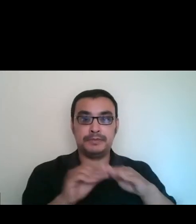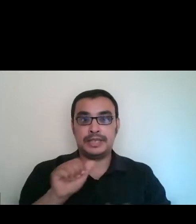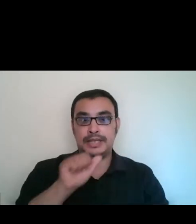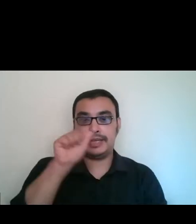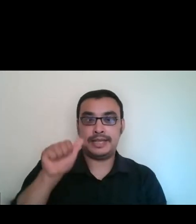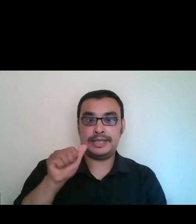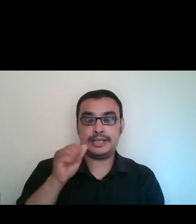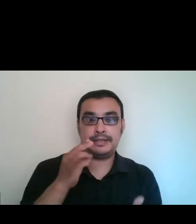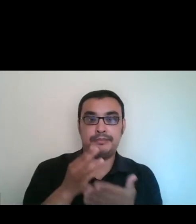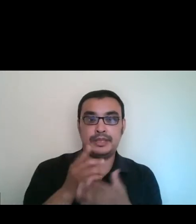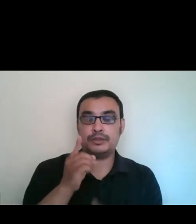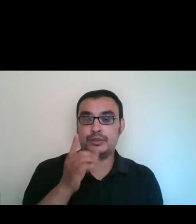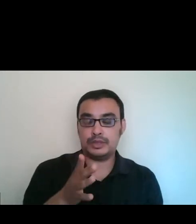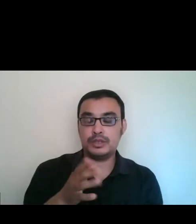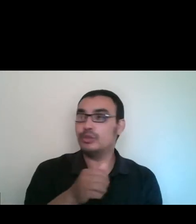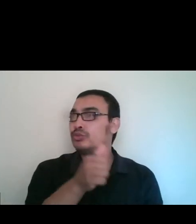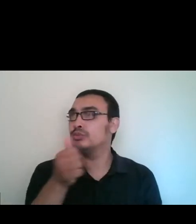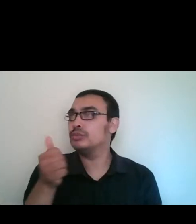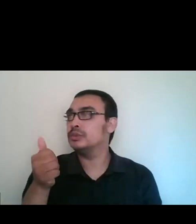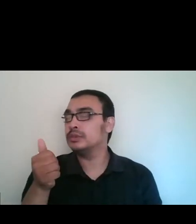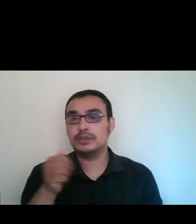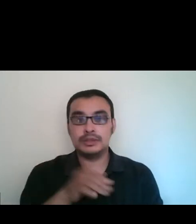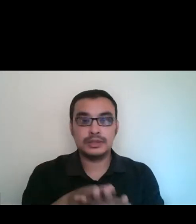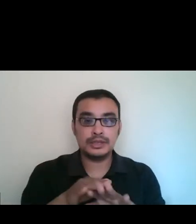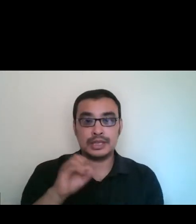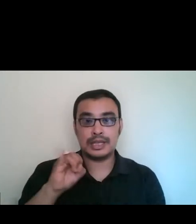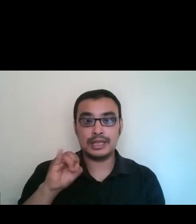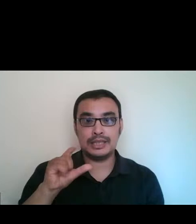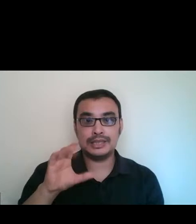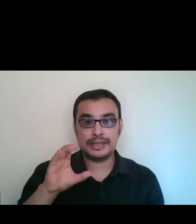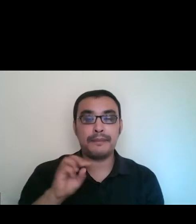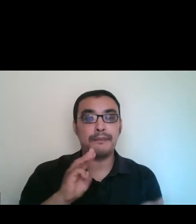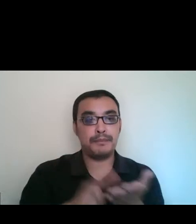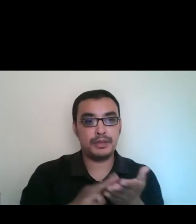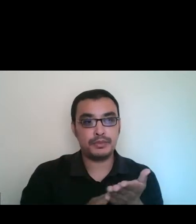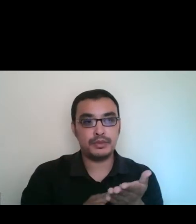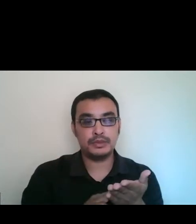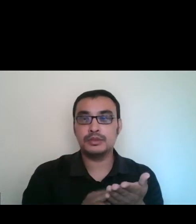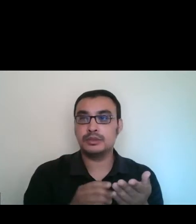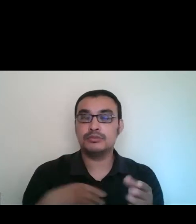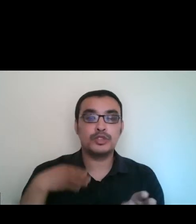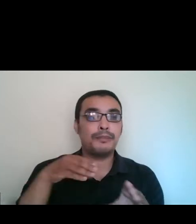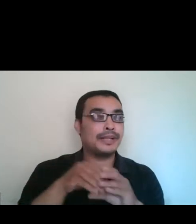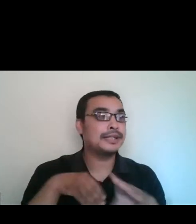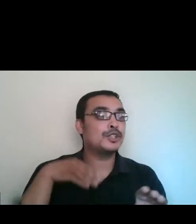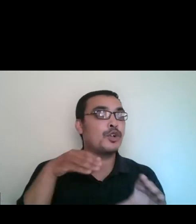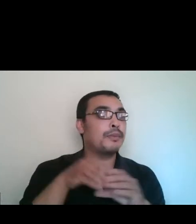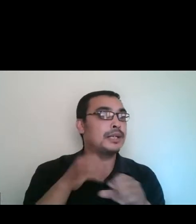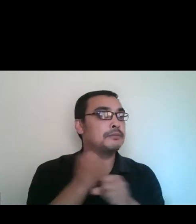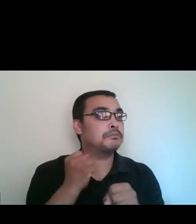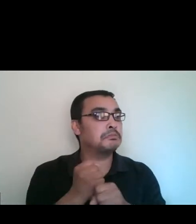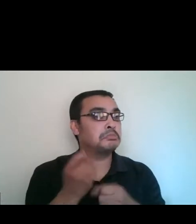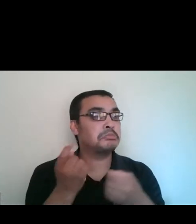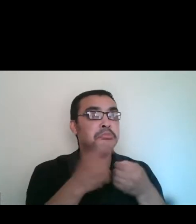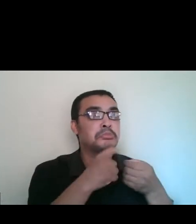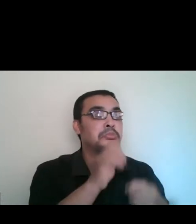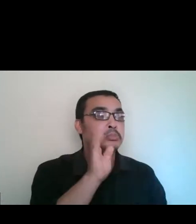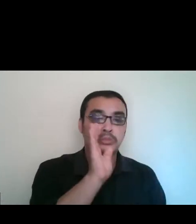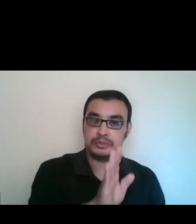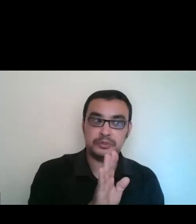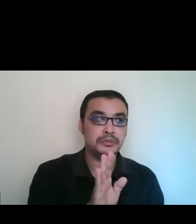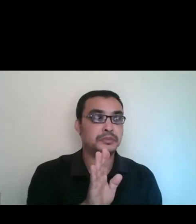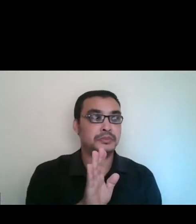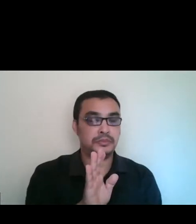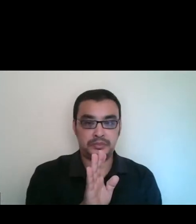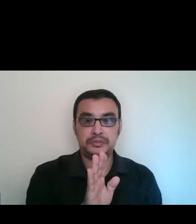who spoke, but a lot of ILC members who are very much involved in working